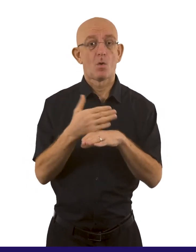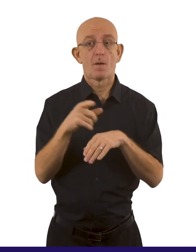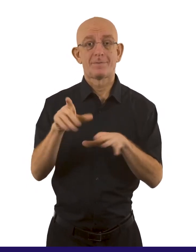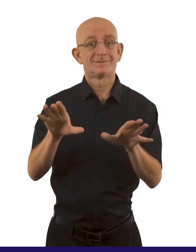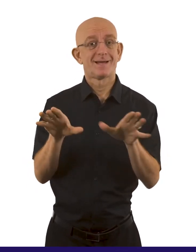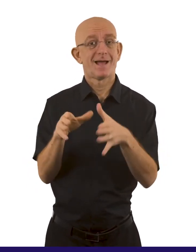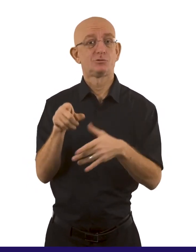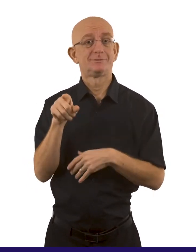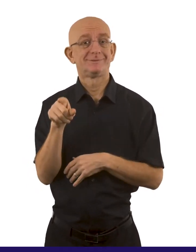Employment agency.